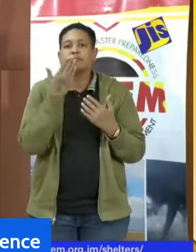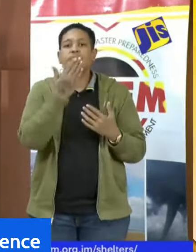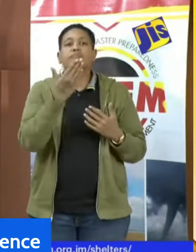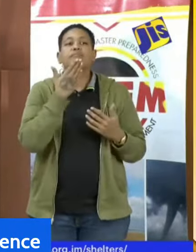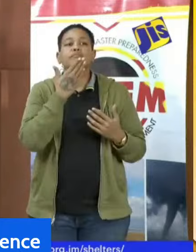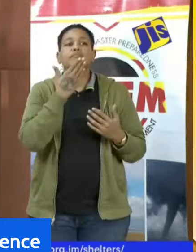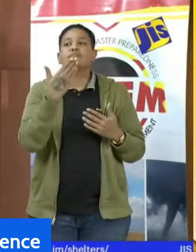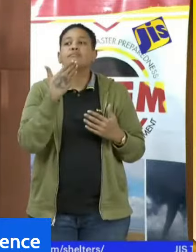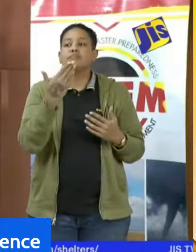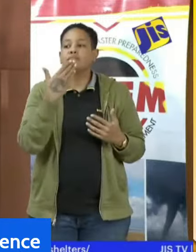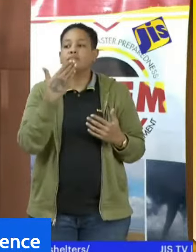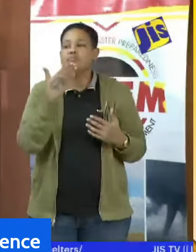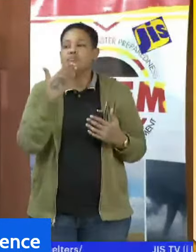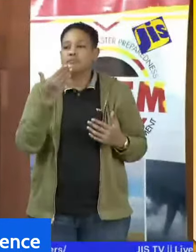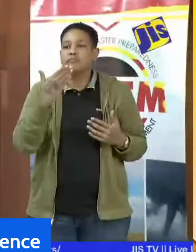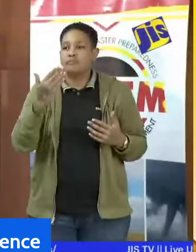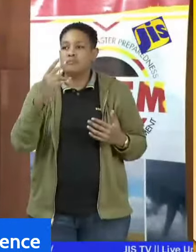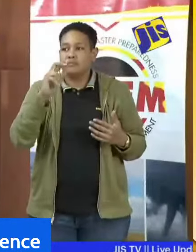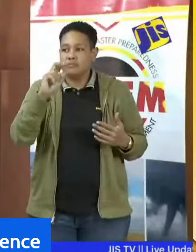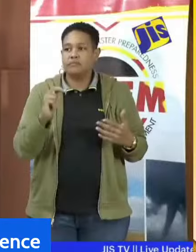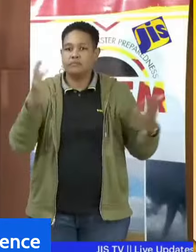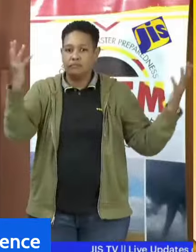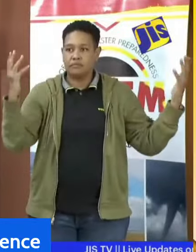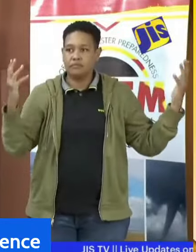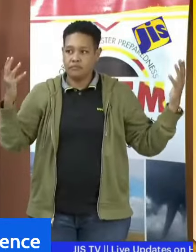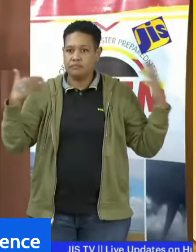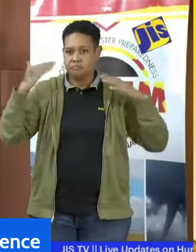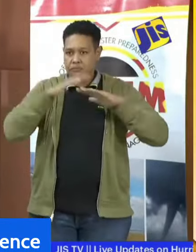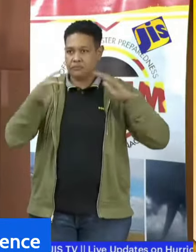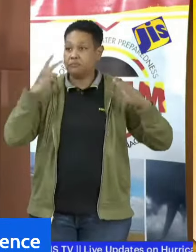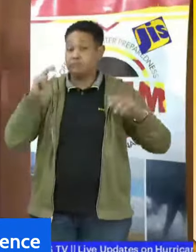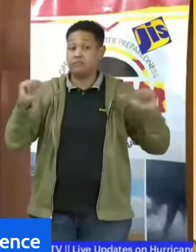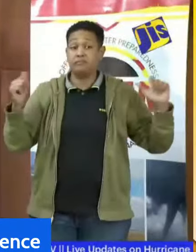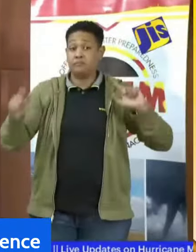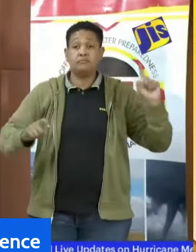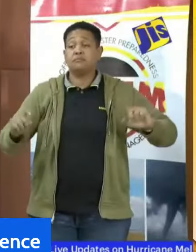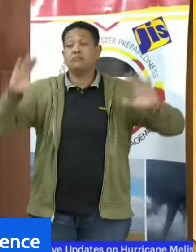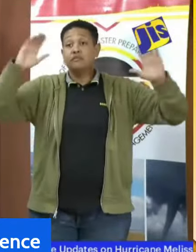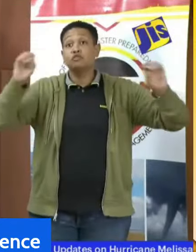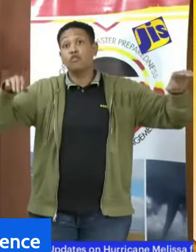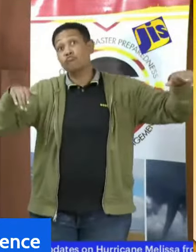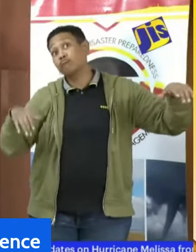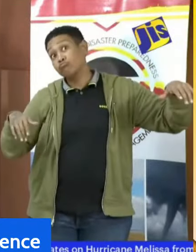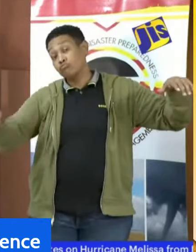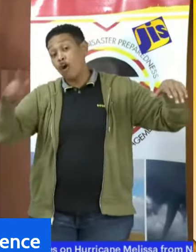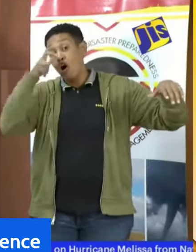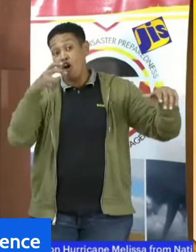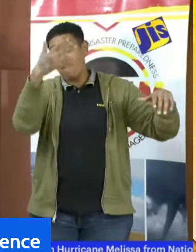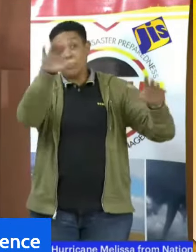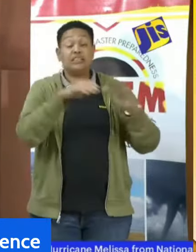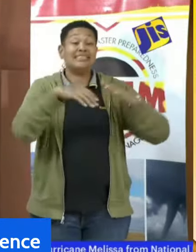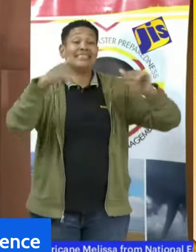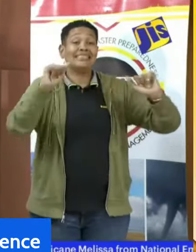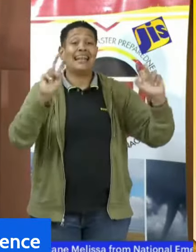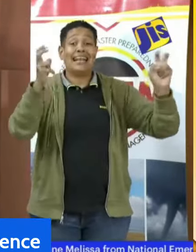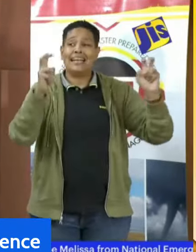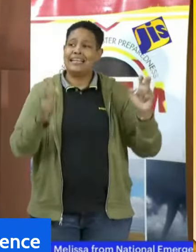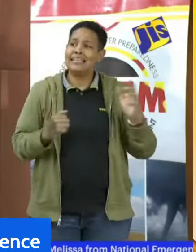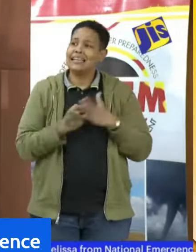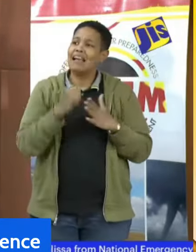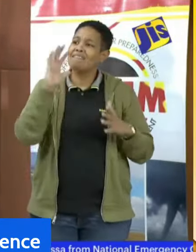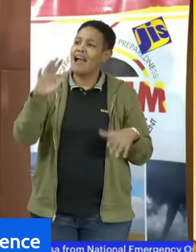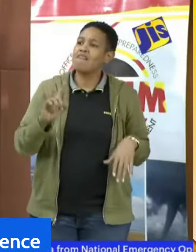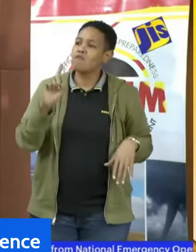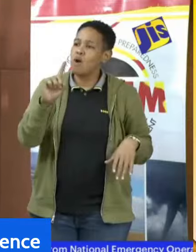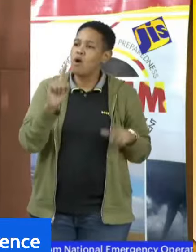Thank you very much, Evan. I don't see any other questions. You've heard it. It's still category 5. Oh, there is